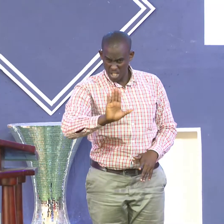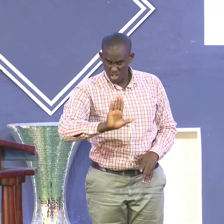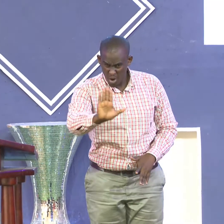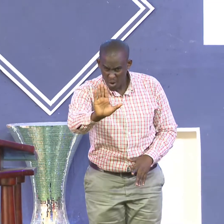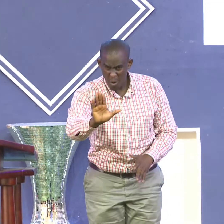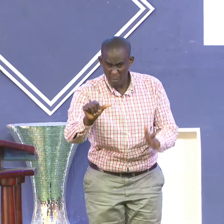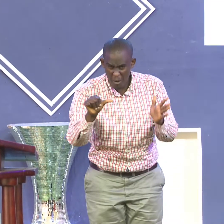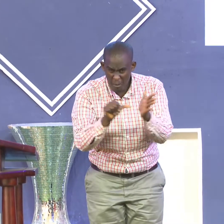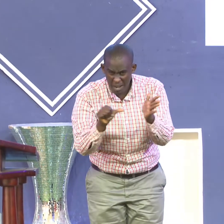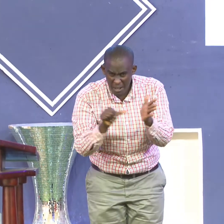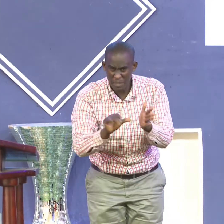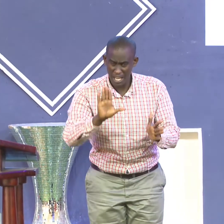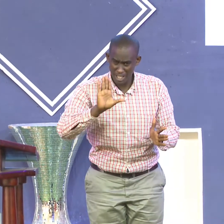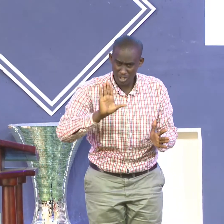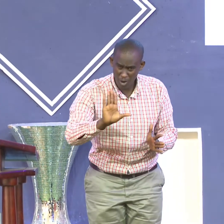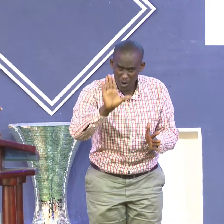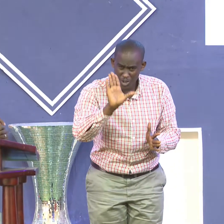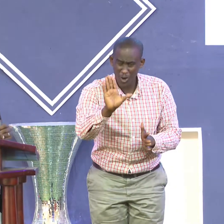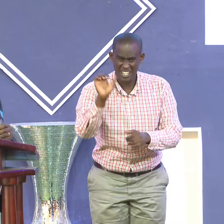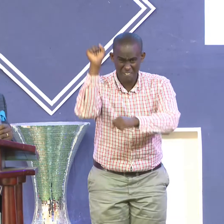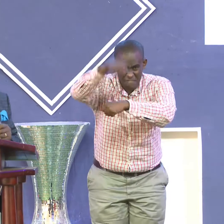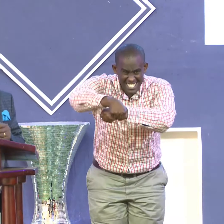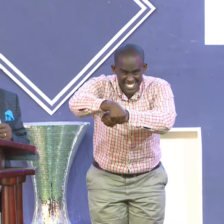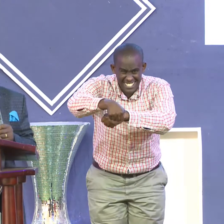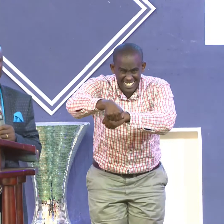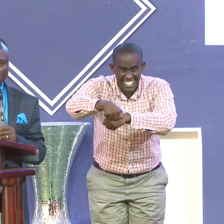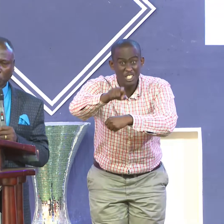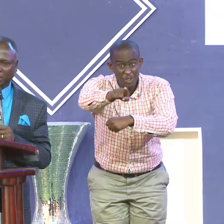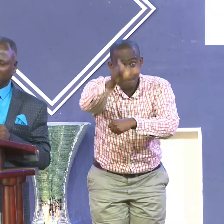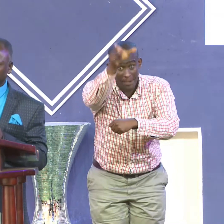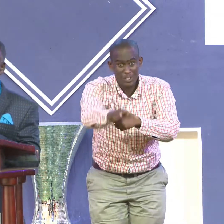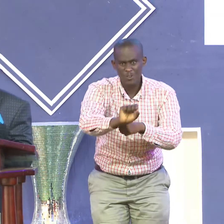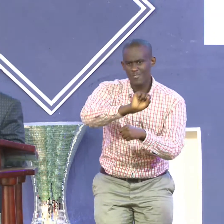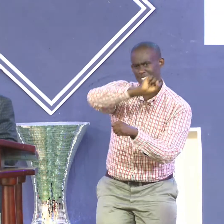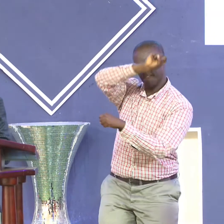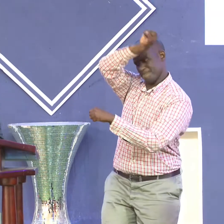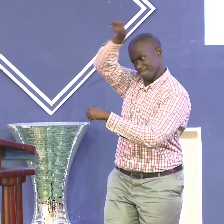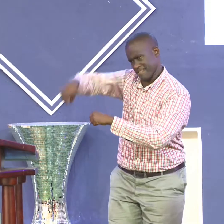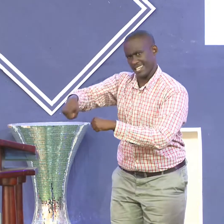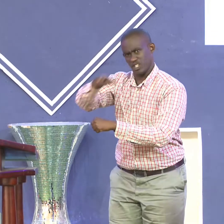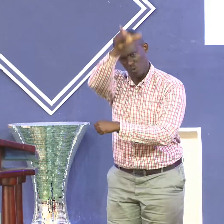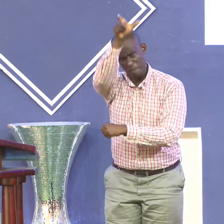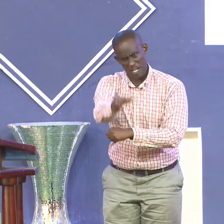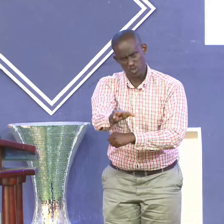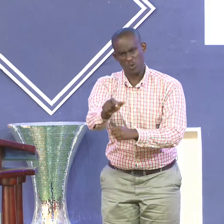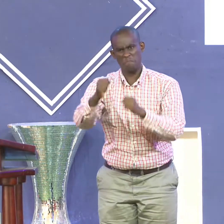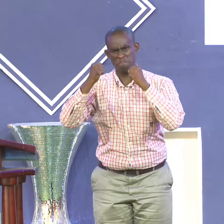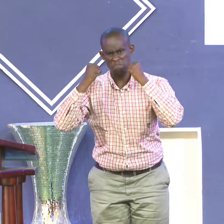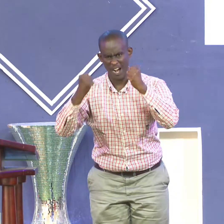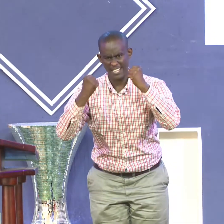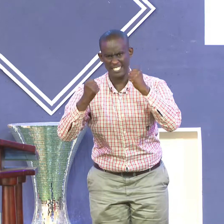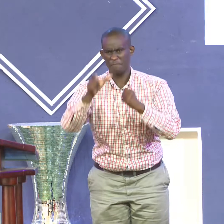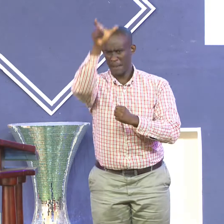feel that which was overcoming you, that you have overcome it now. When you're mightier than it.